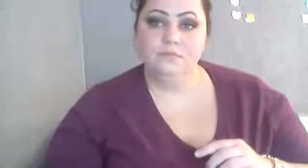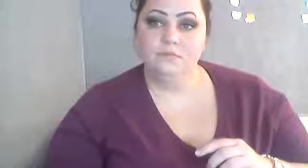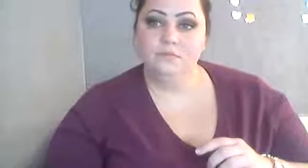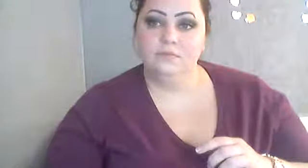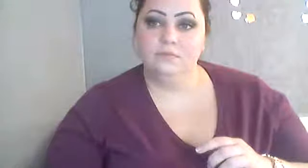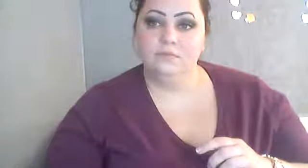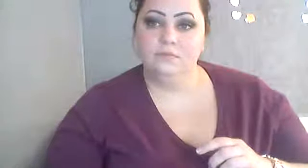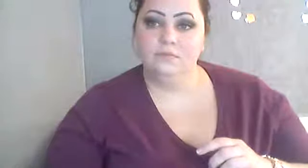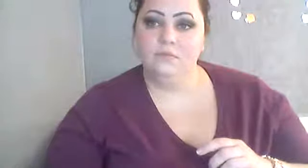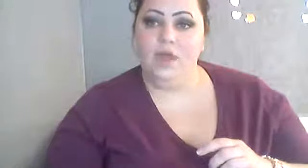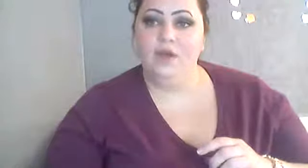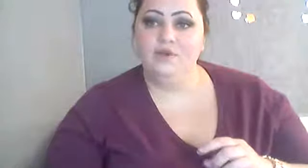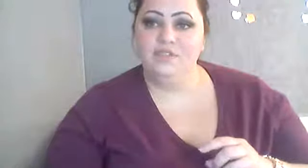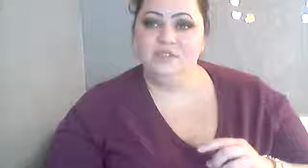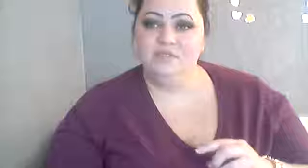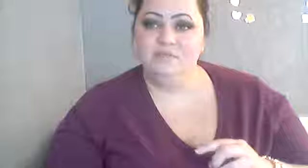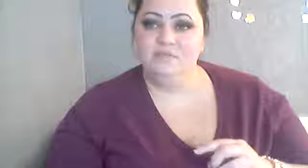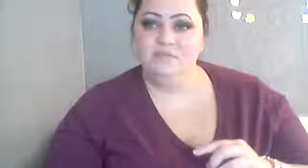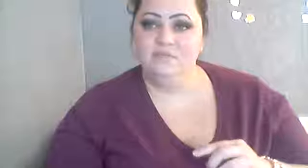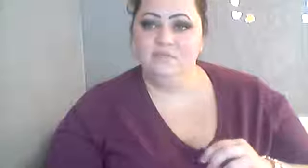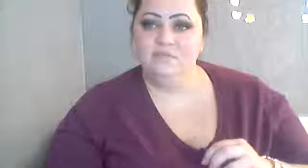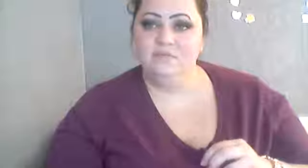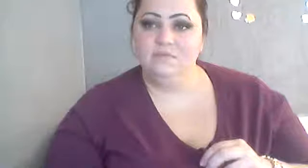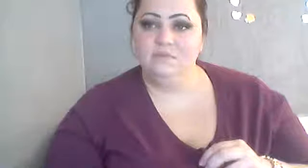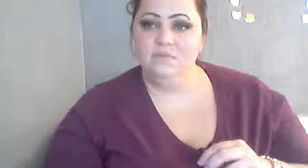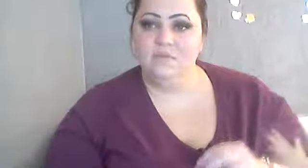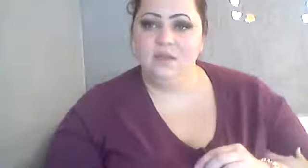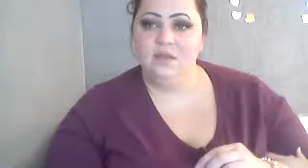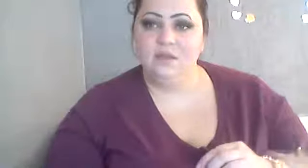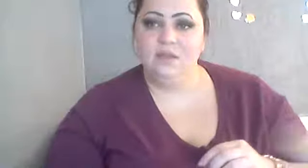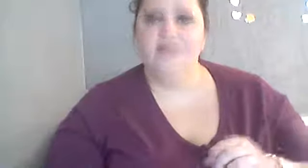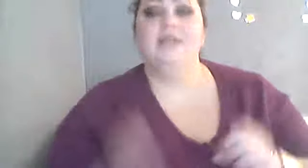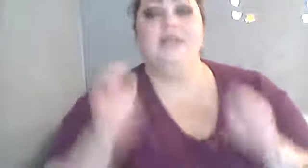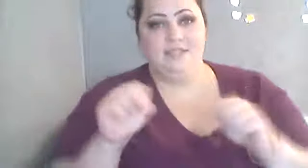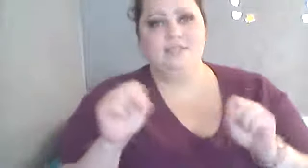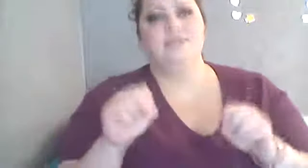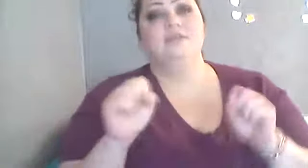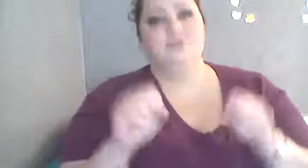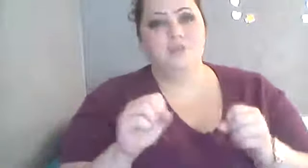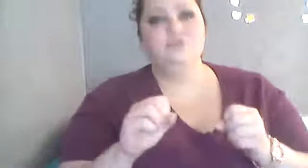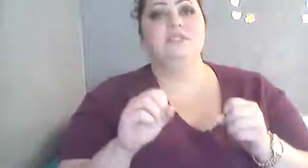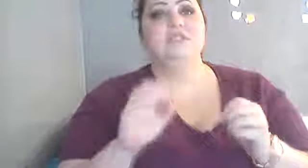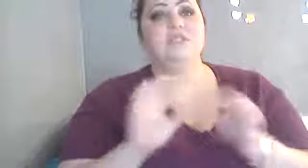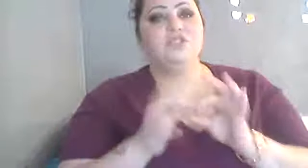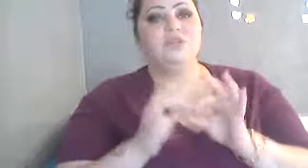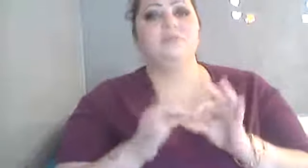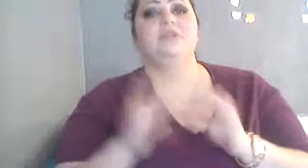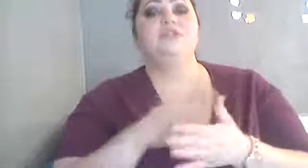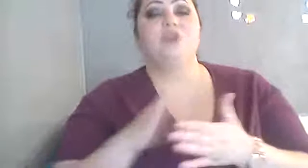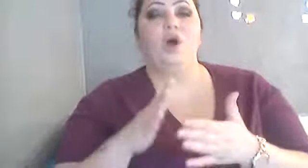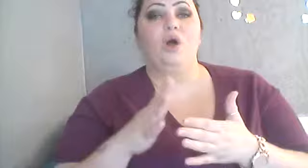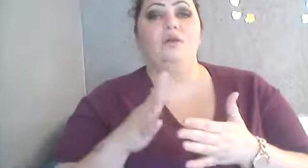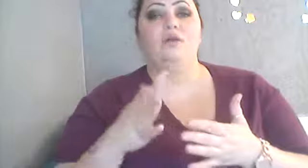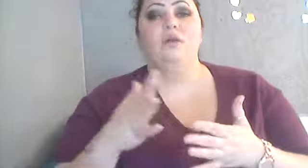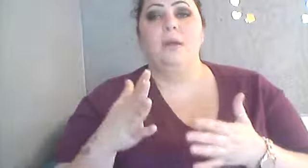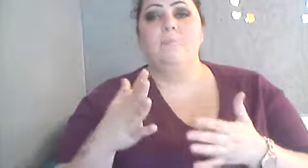A ghost. Yes. So just interpret the song